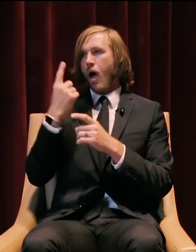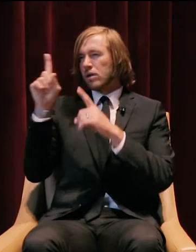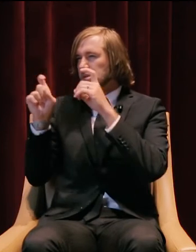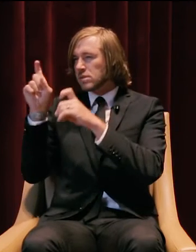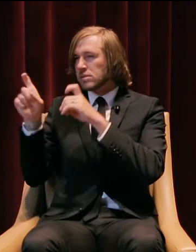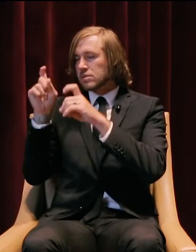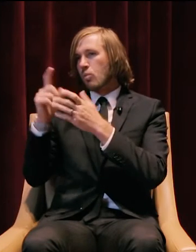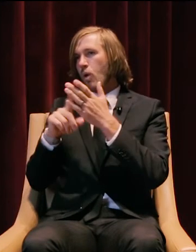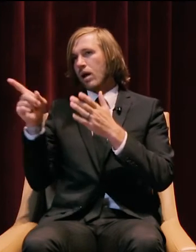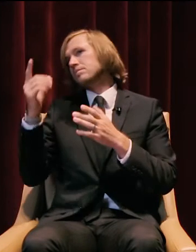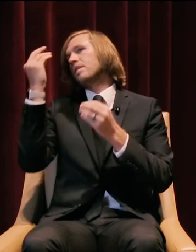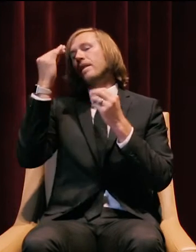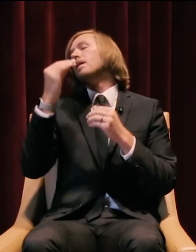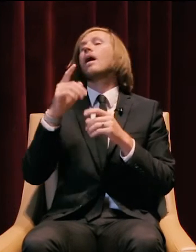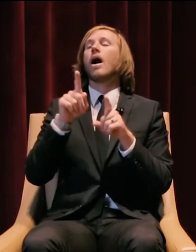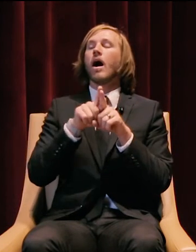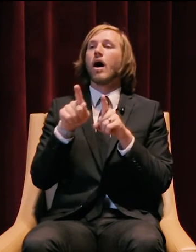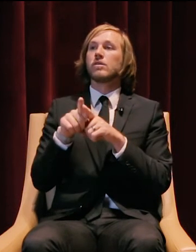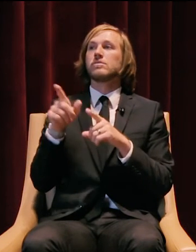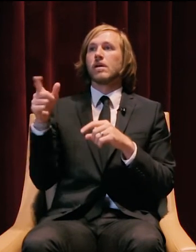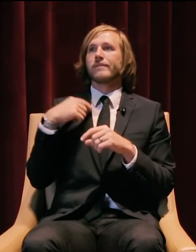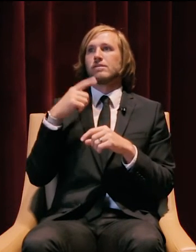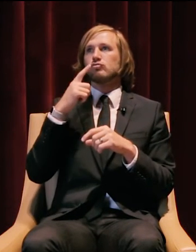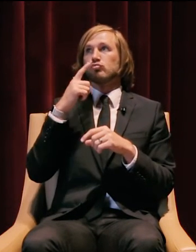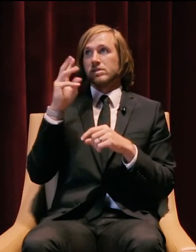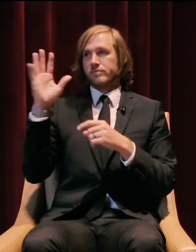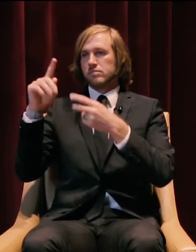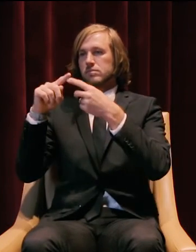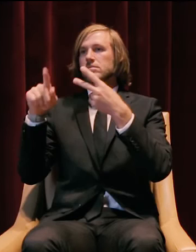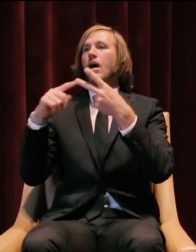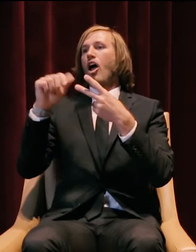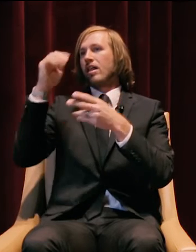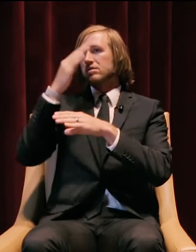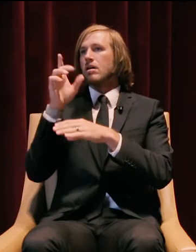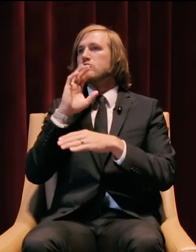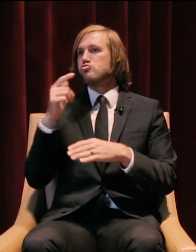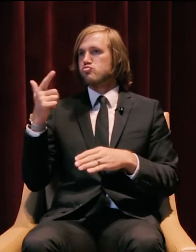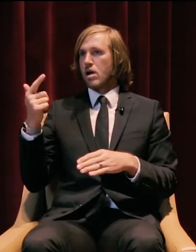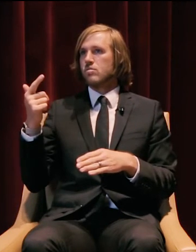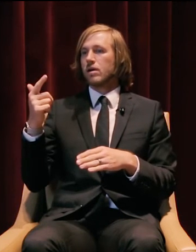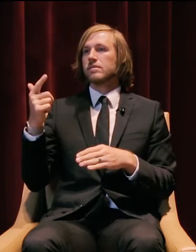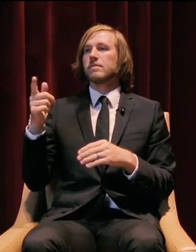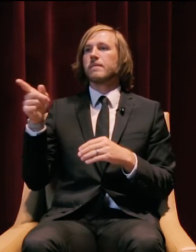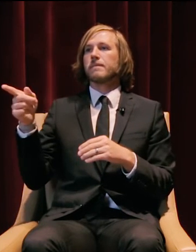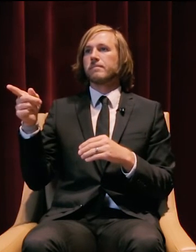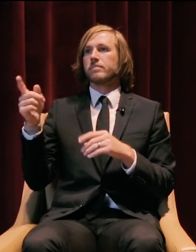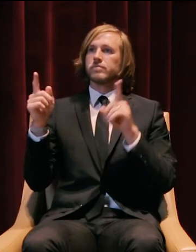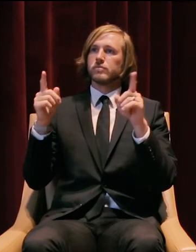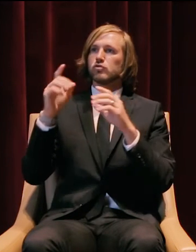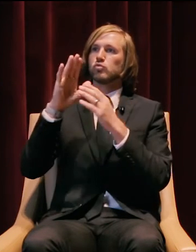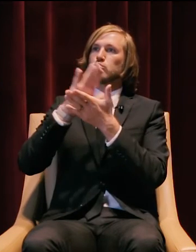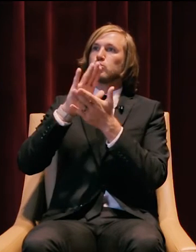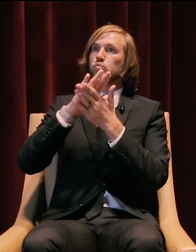picking their brains. And then I've got 26 years old, and then I have another son, 21, who is over at the School